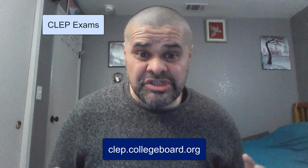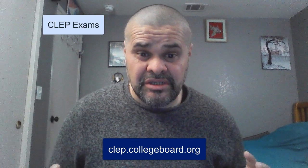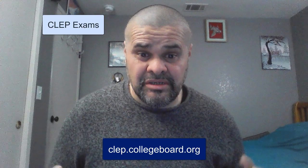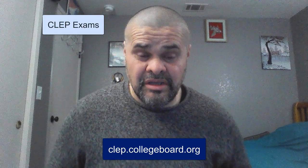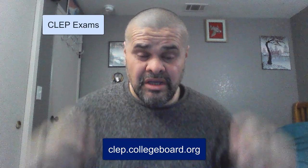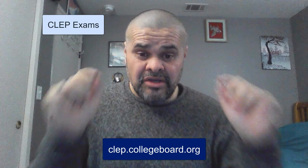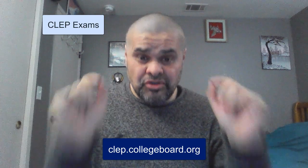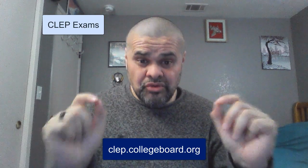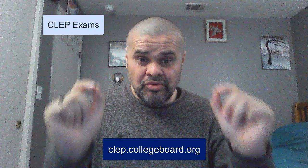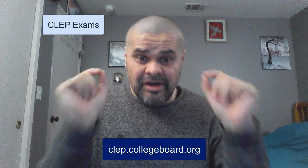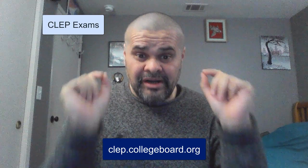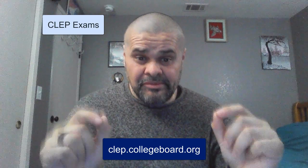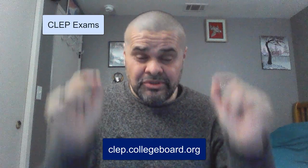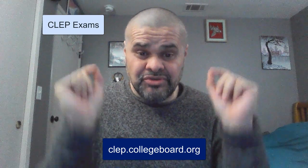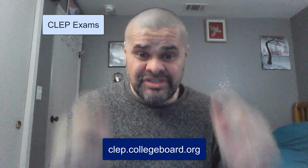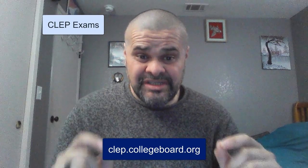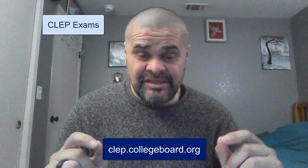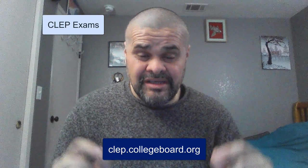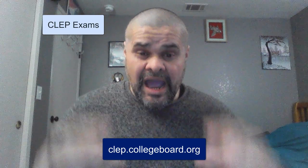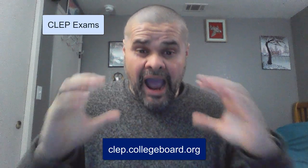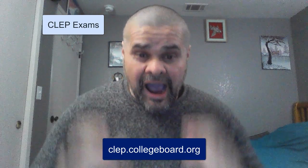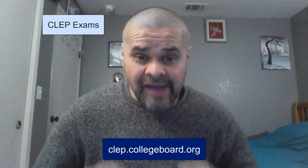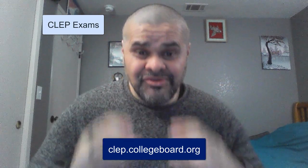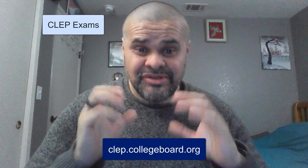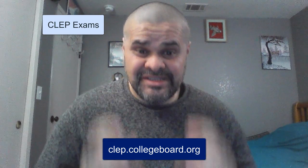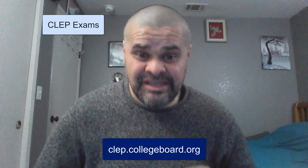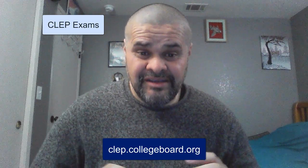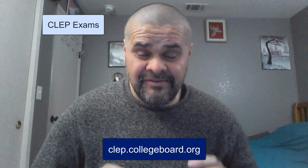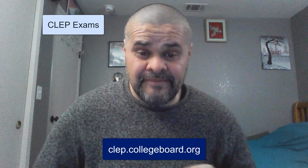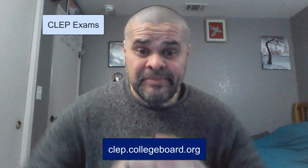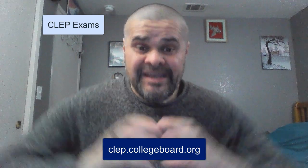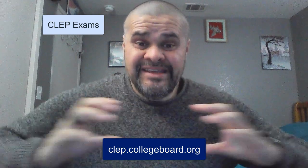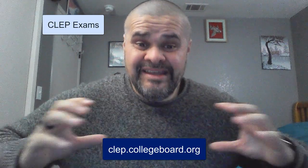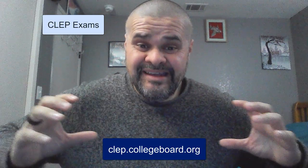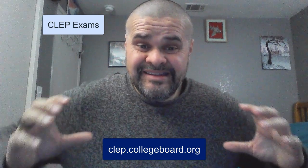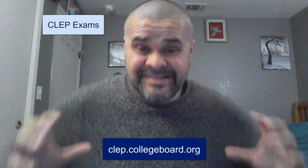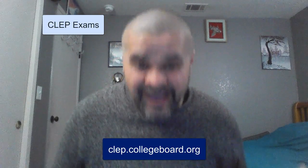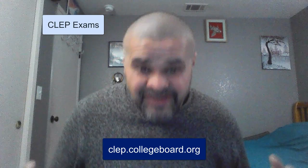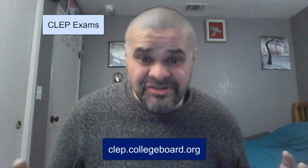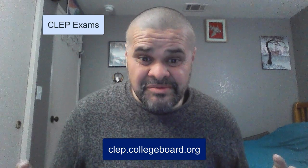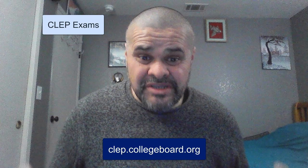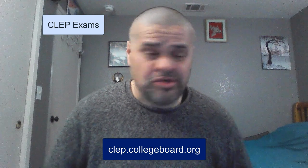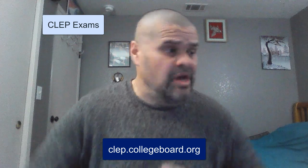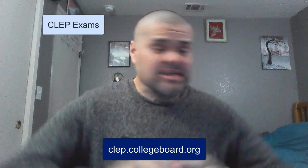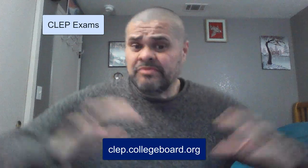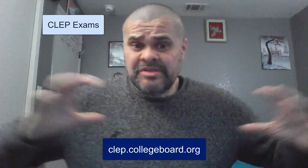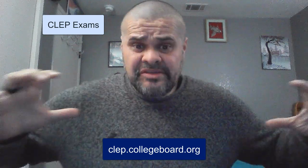tuition. You are able to see how you can save an entire semester, sometimes